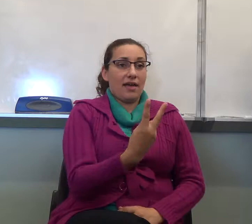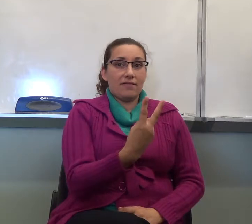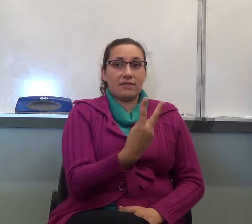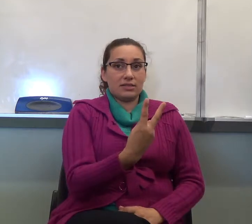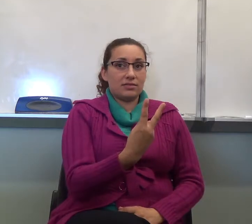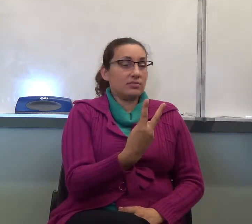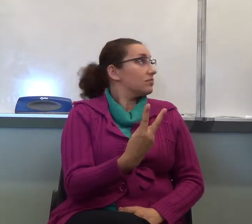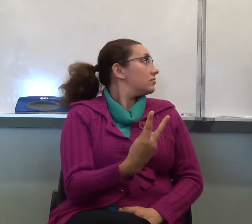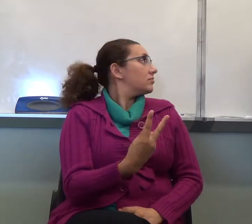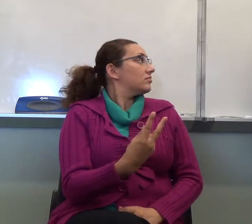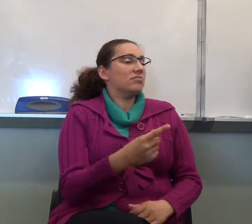By the way,